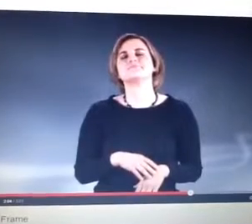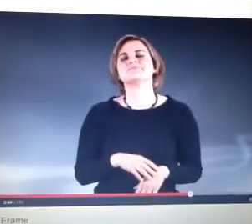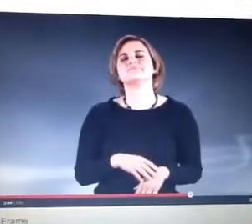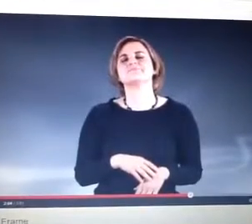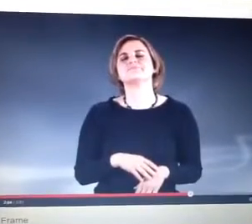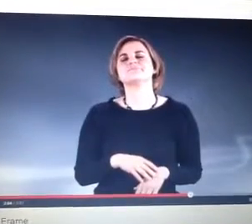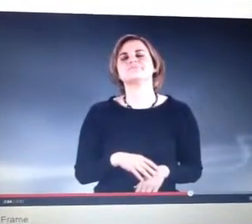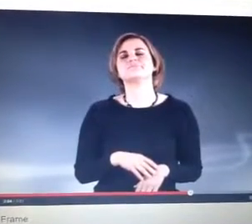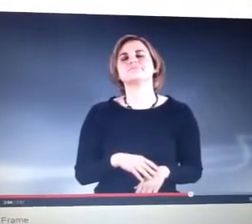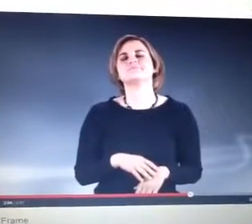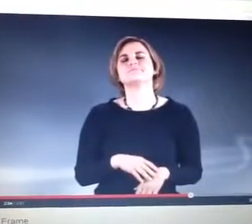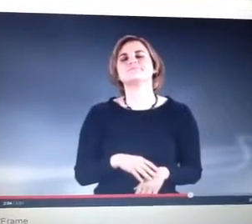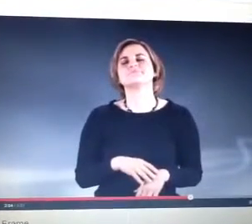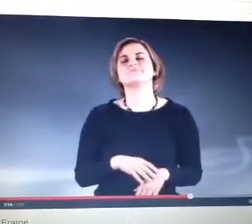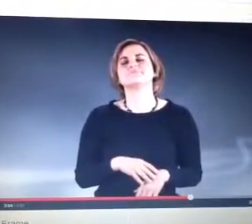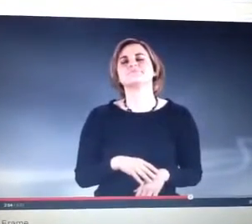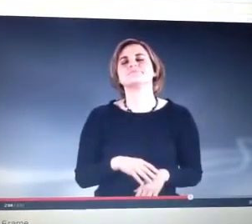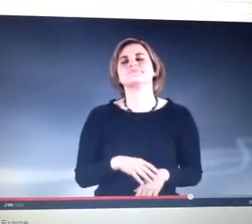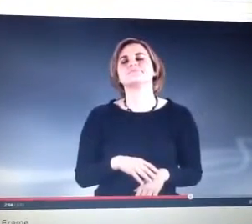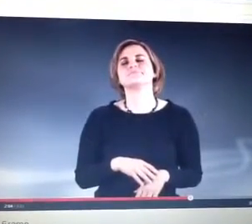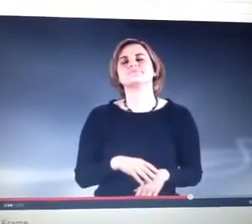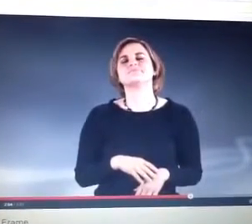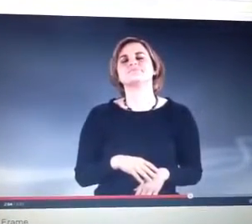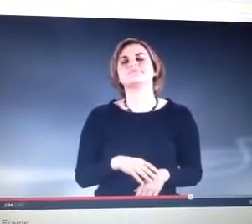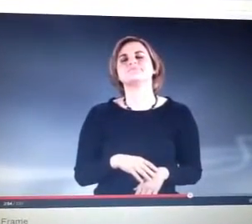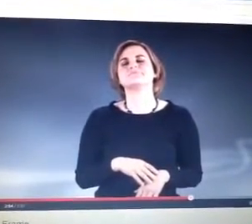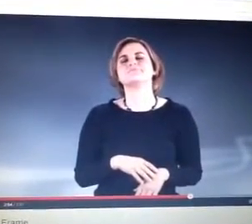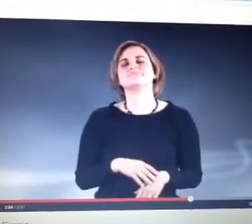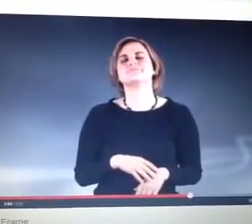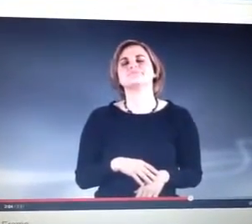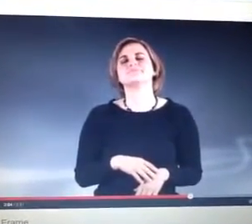we'll kind of worry and figure about that later. Figure out how we were going to do that.